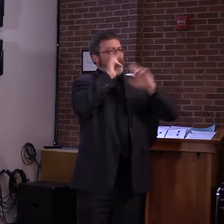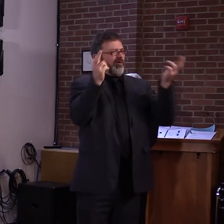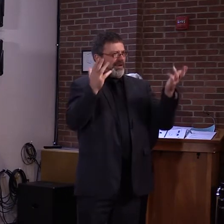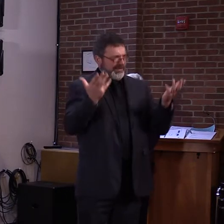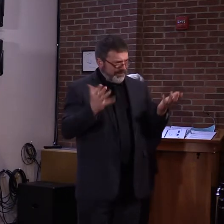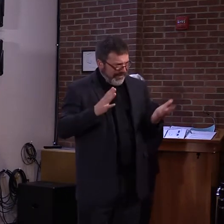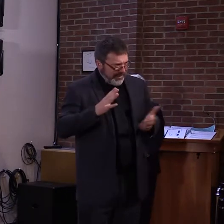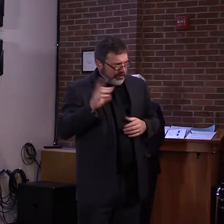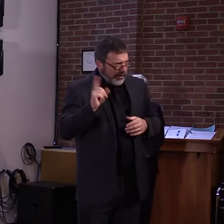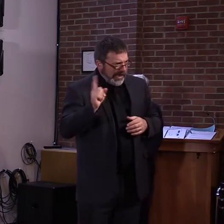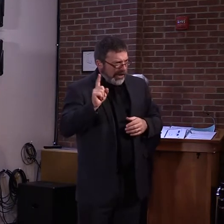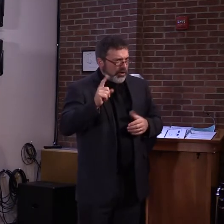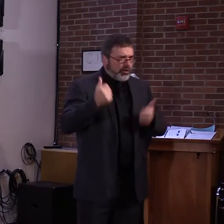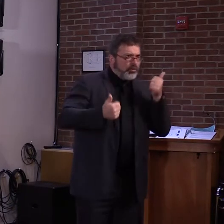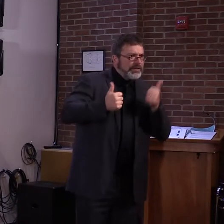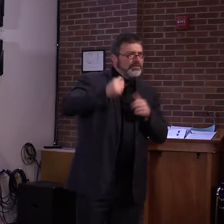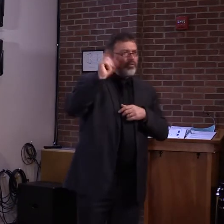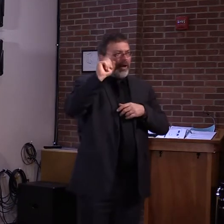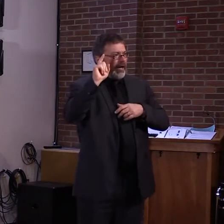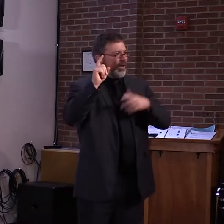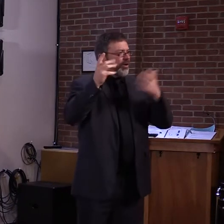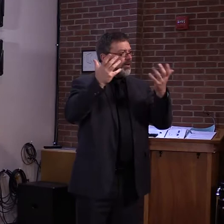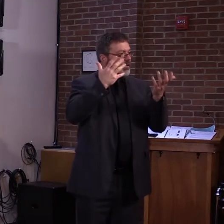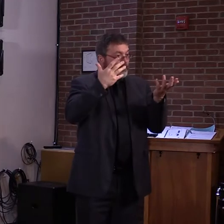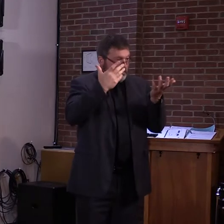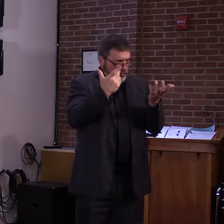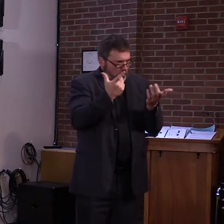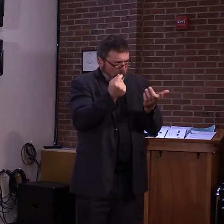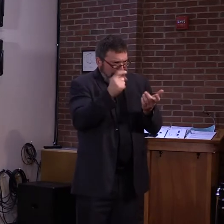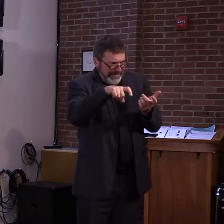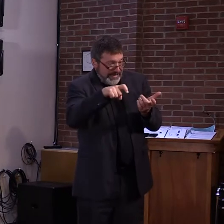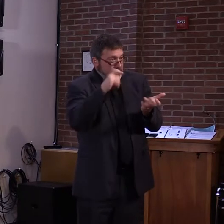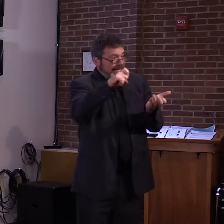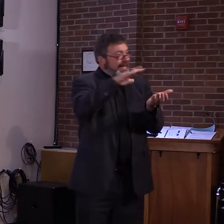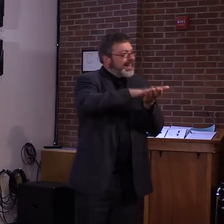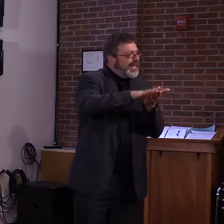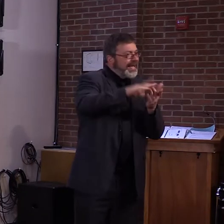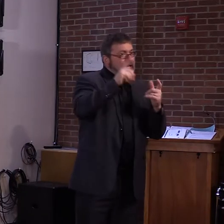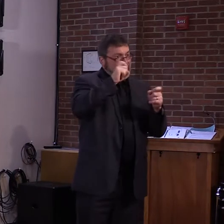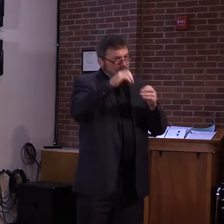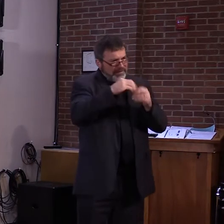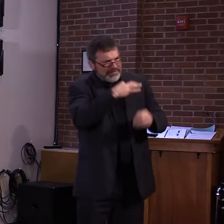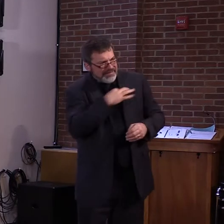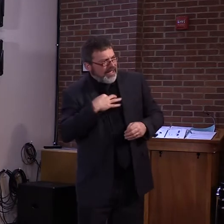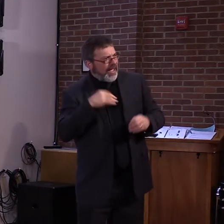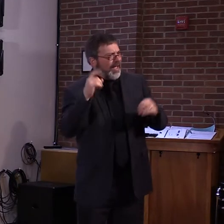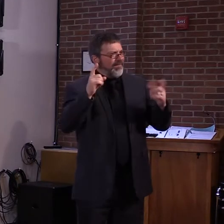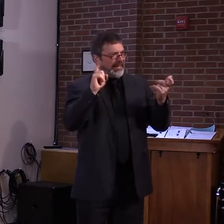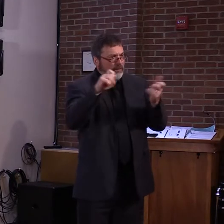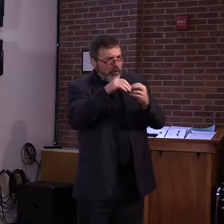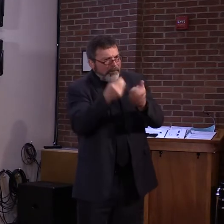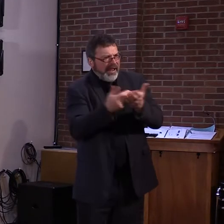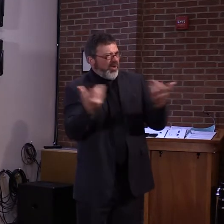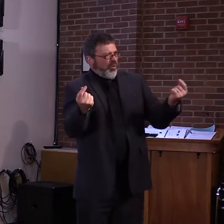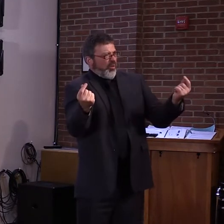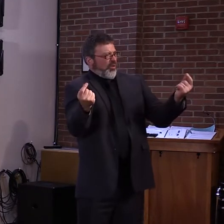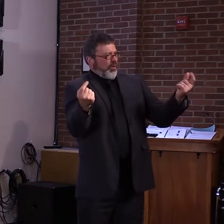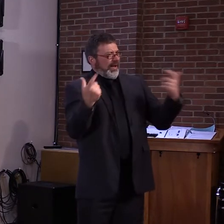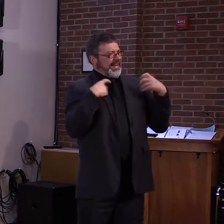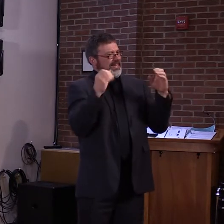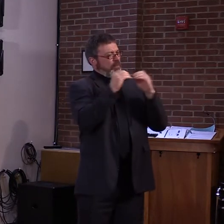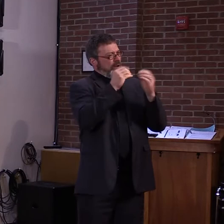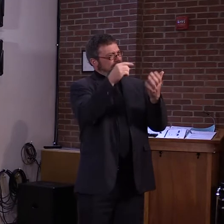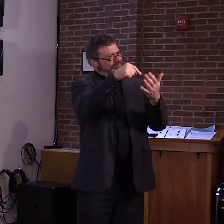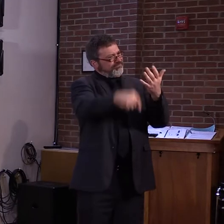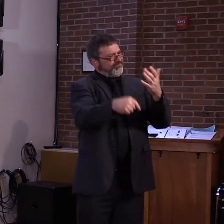ventilating. I mean, shouldn't these teachers be a little more forthcoming and be working with people? Well,